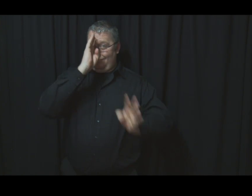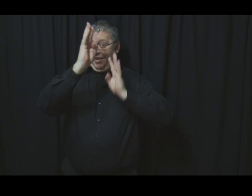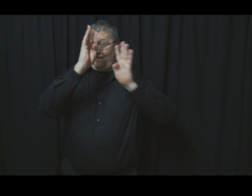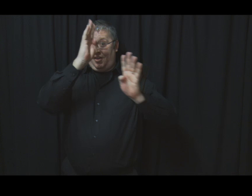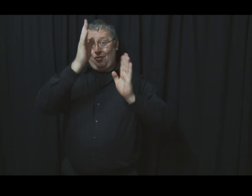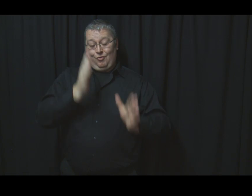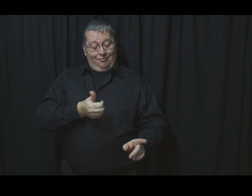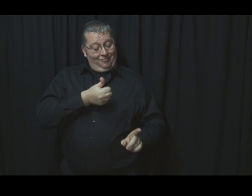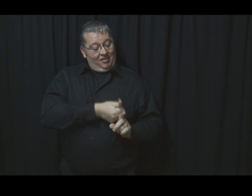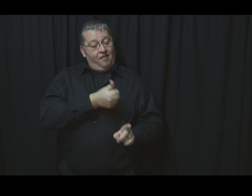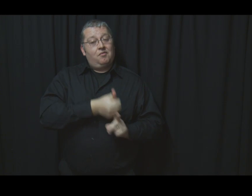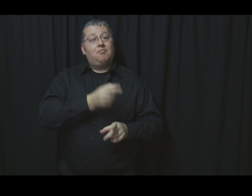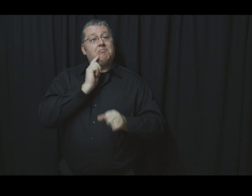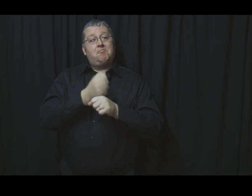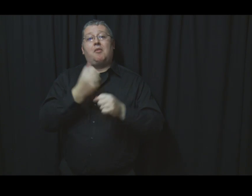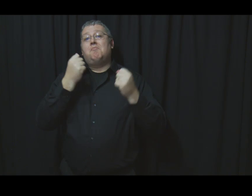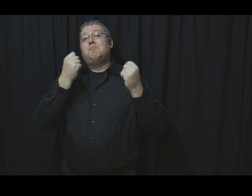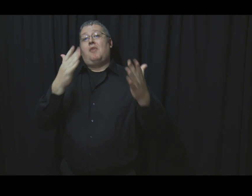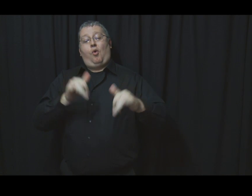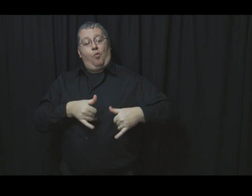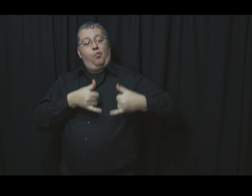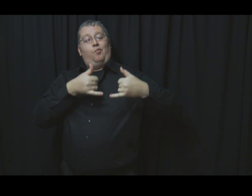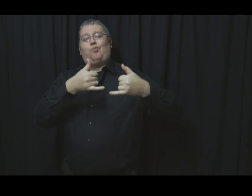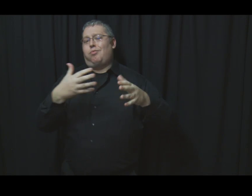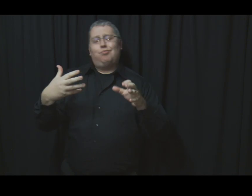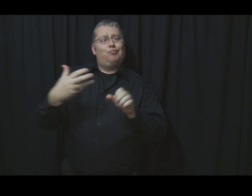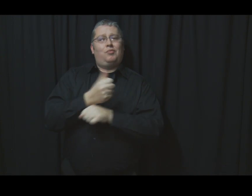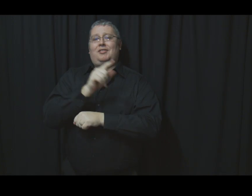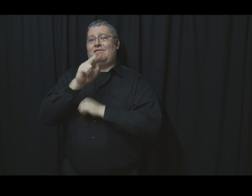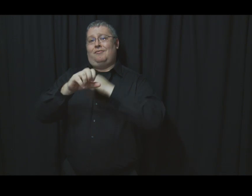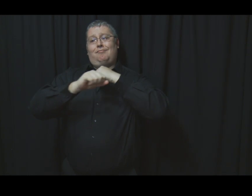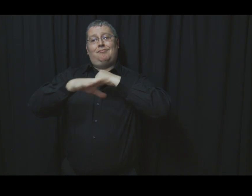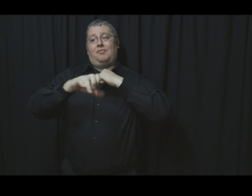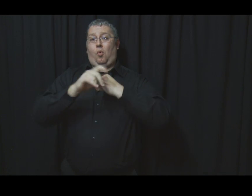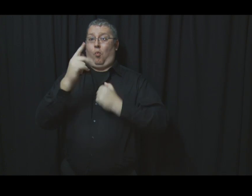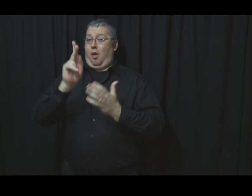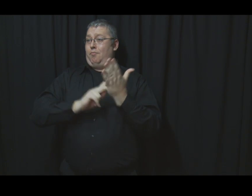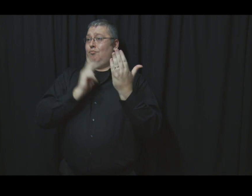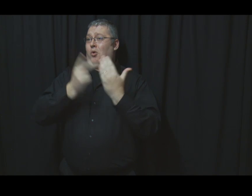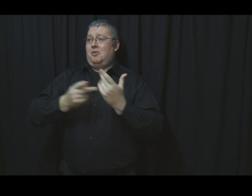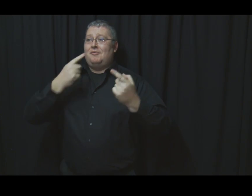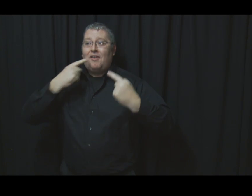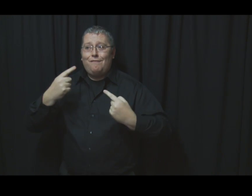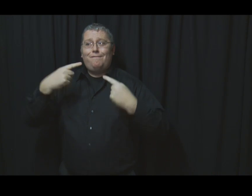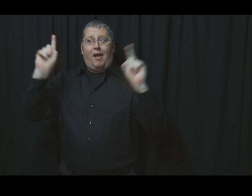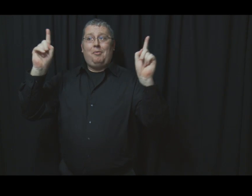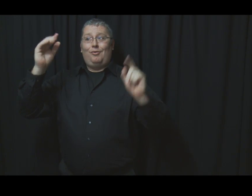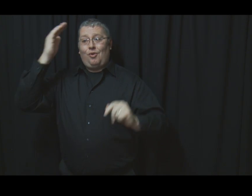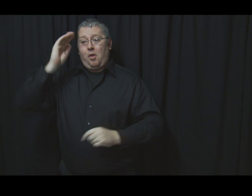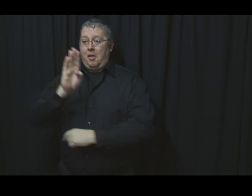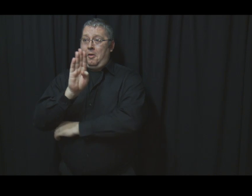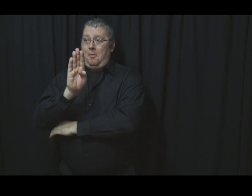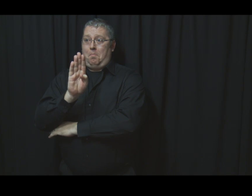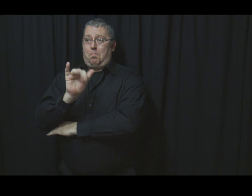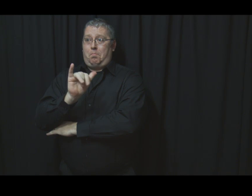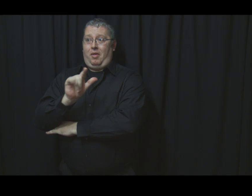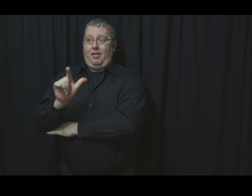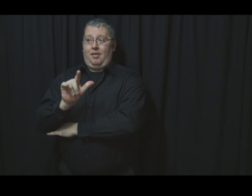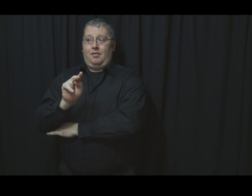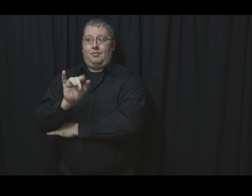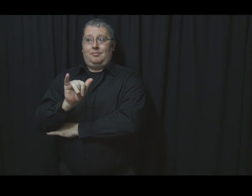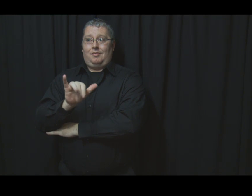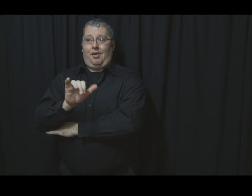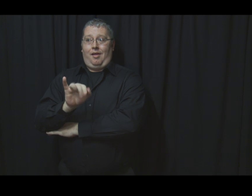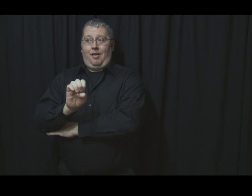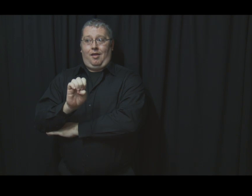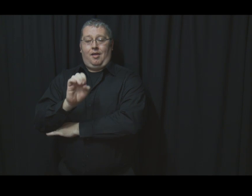know, produced a number of award-winning TV shows, including the program he became so well known for, Bill Nye, the Science Guy.